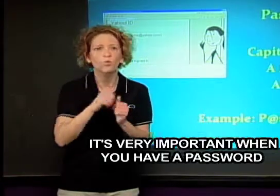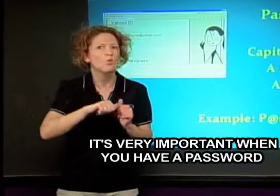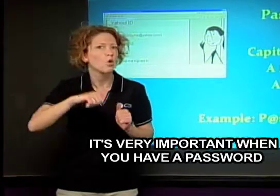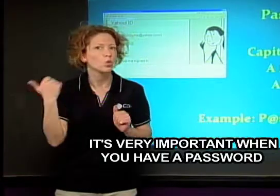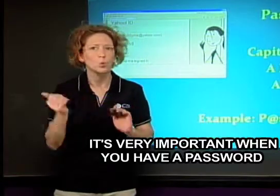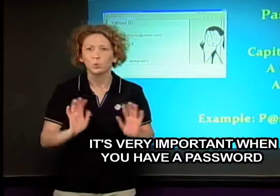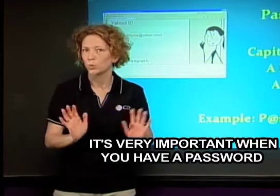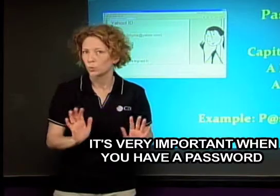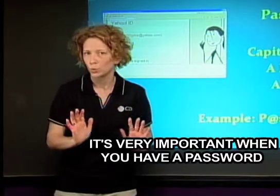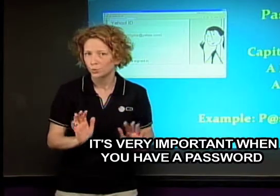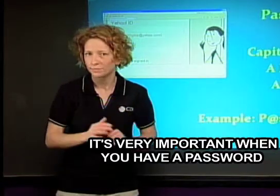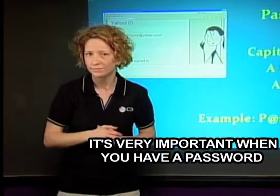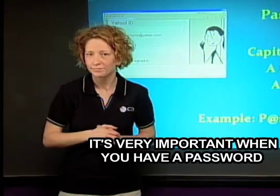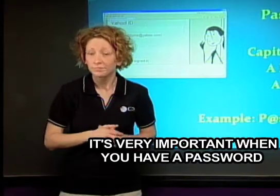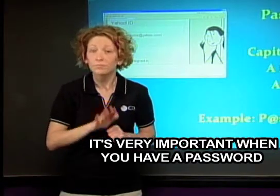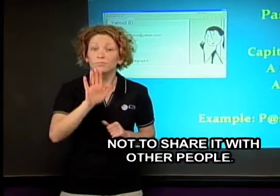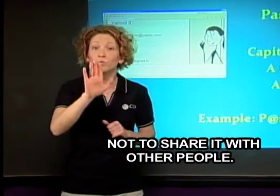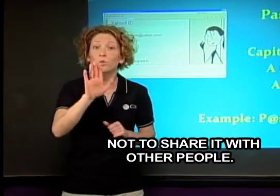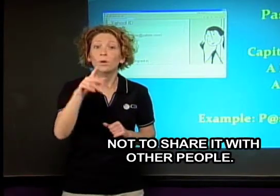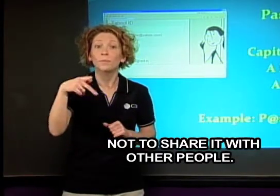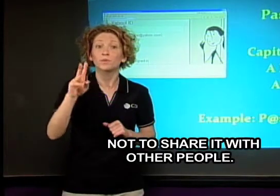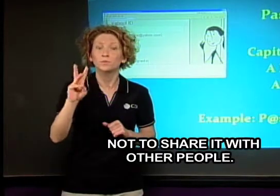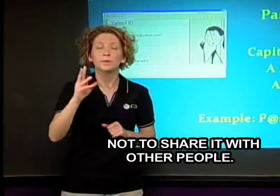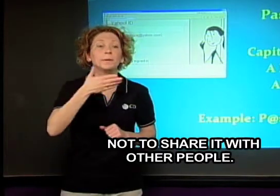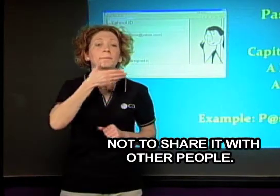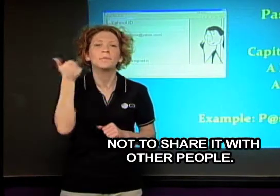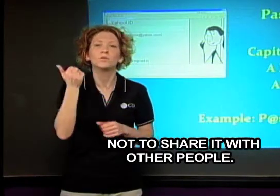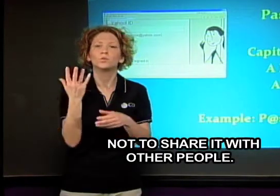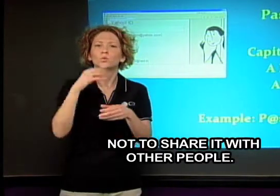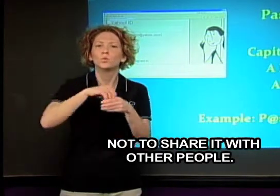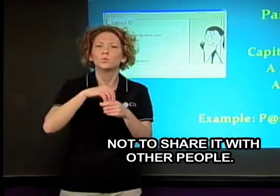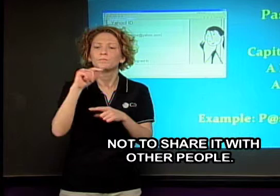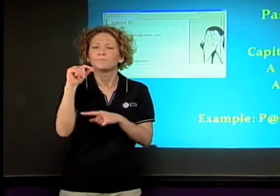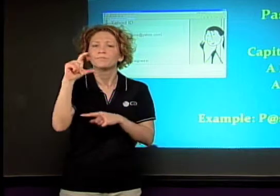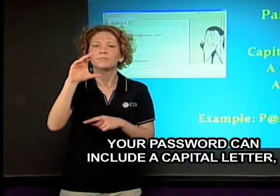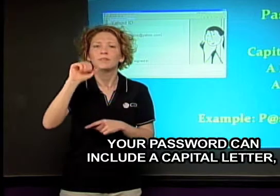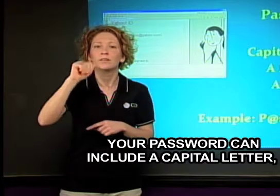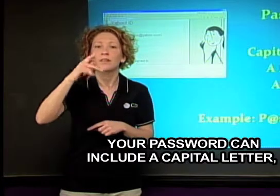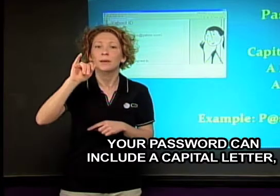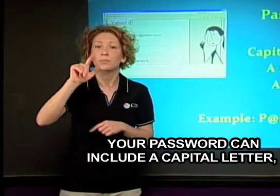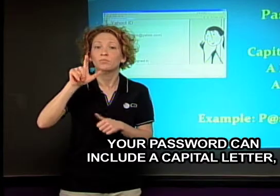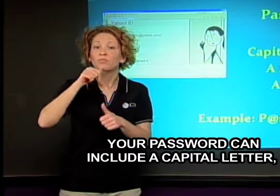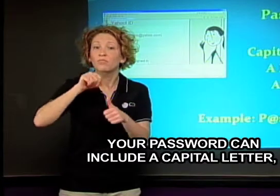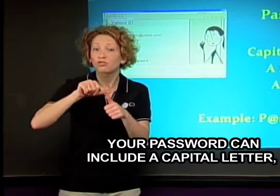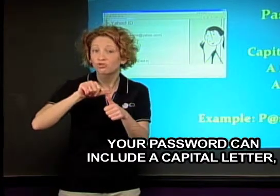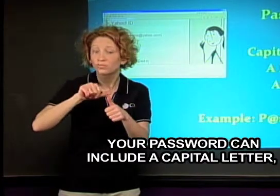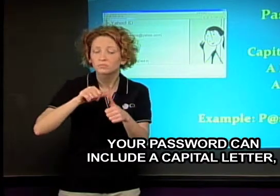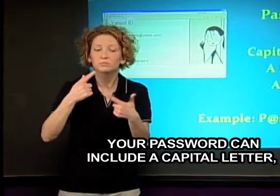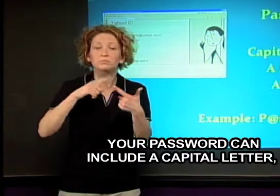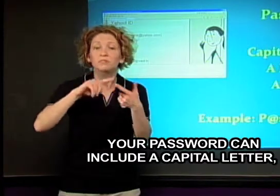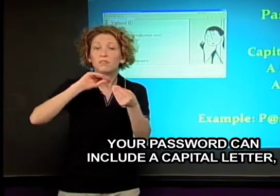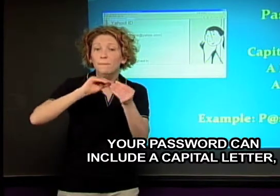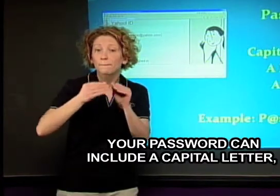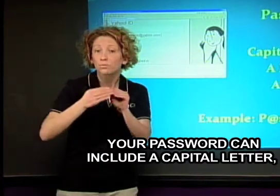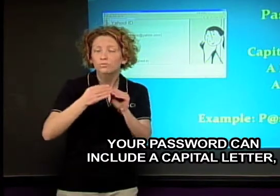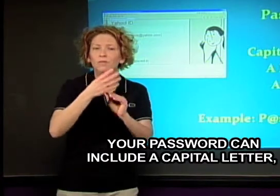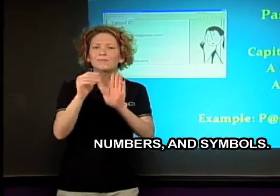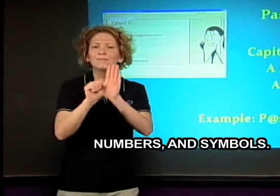It's very important when you have a password not to share it with other people. Your password can include a capital letter,